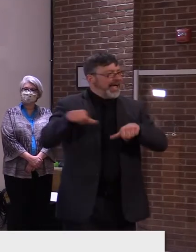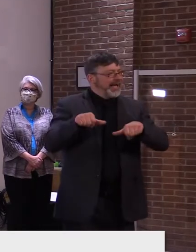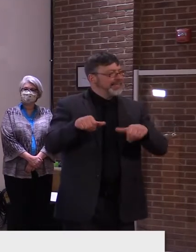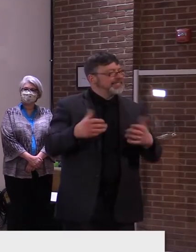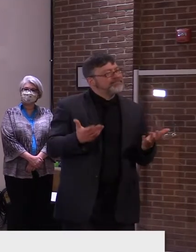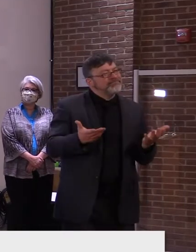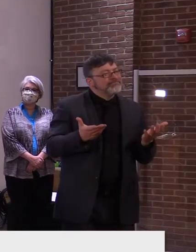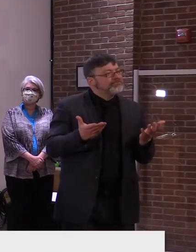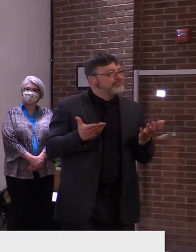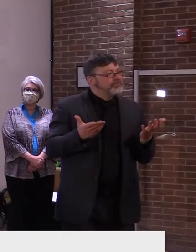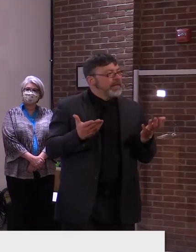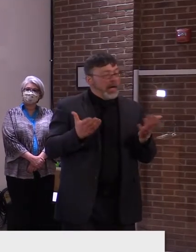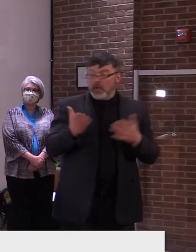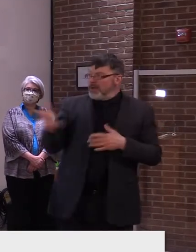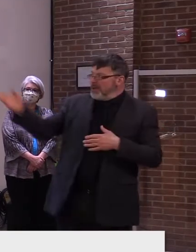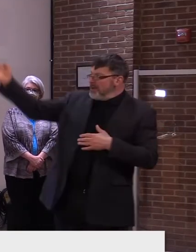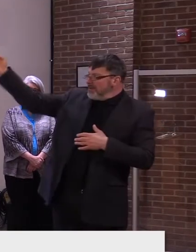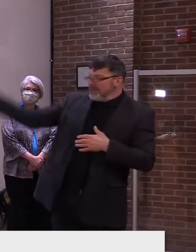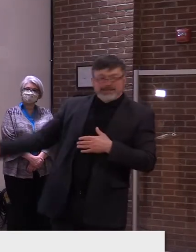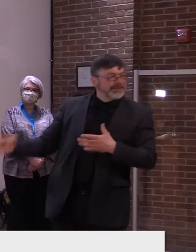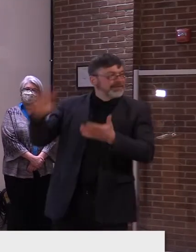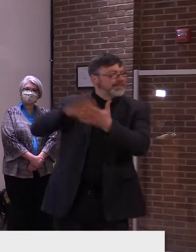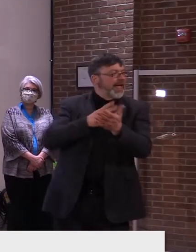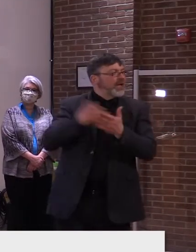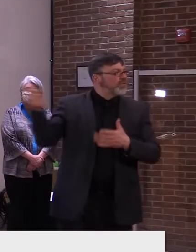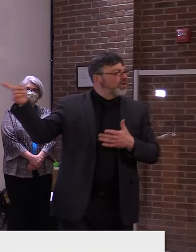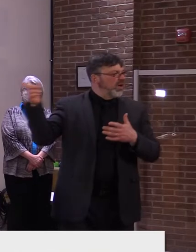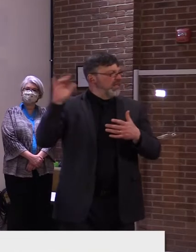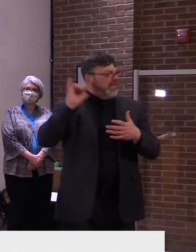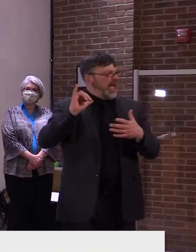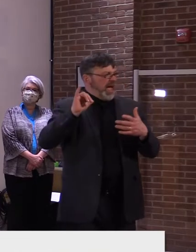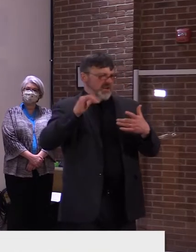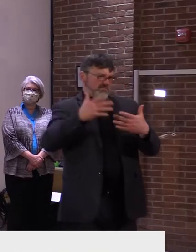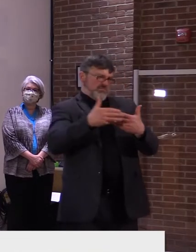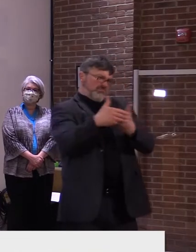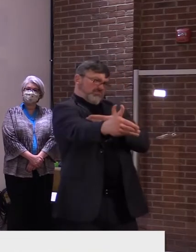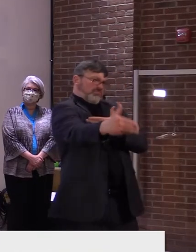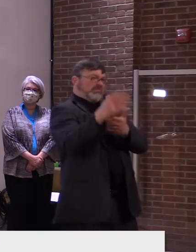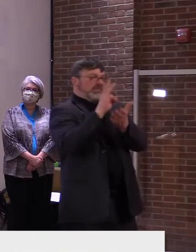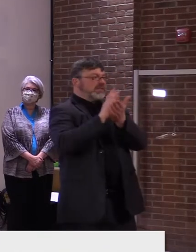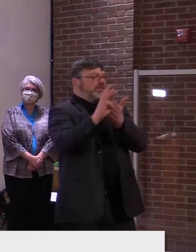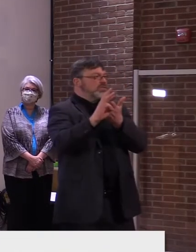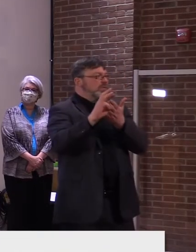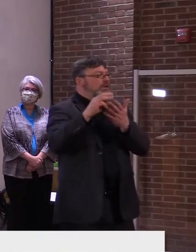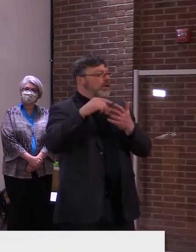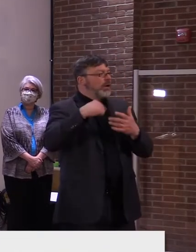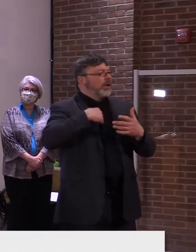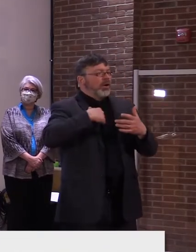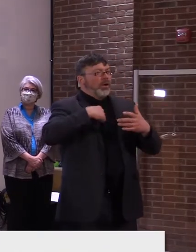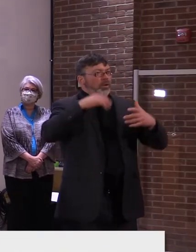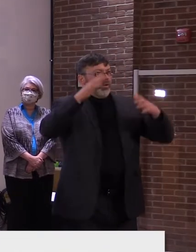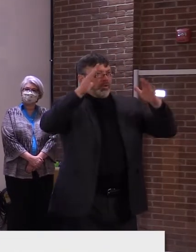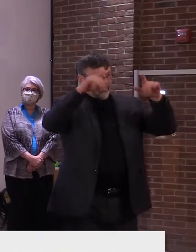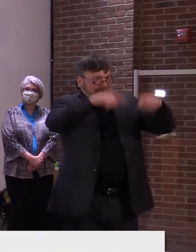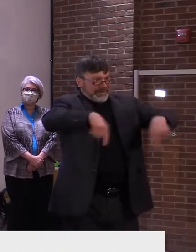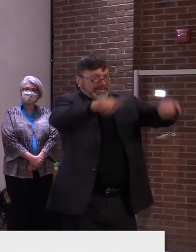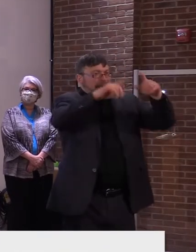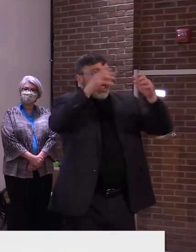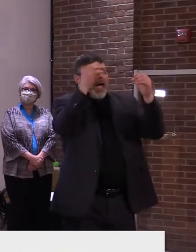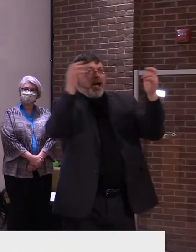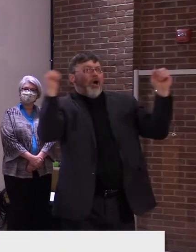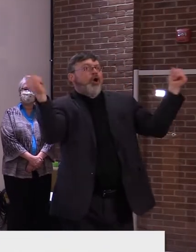to be able and eligible to get vaccinated. It almost doesn't make that much of a difference, if you